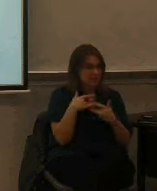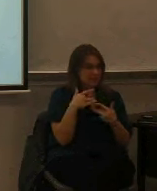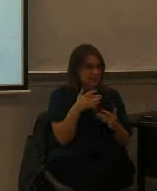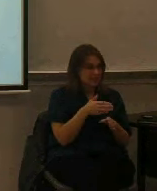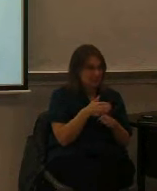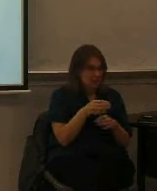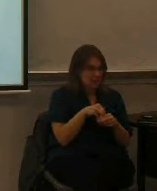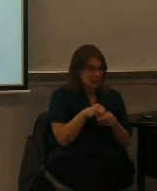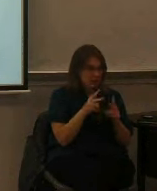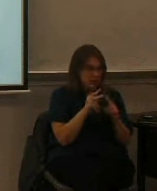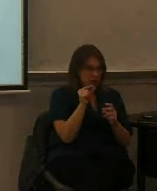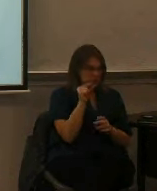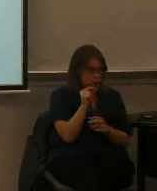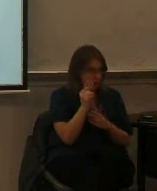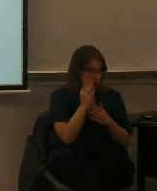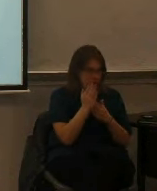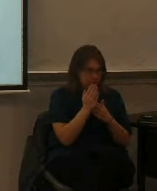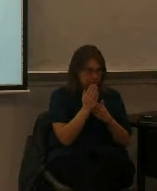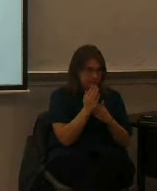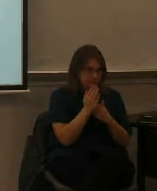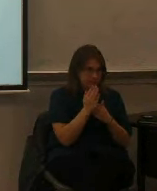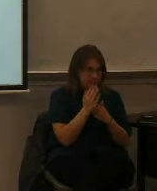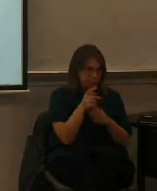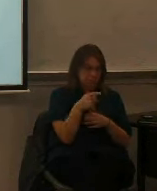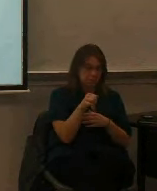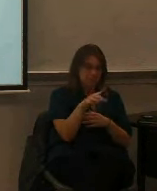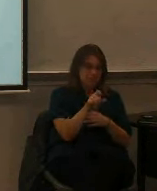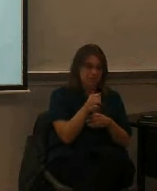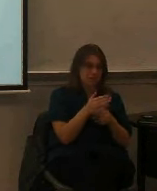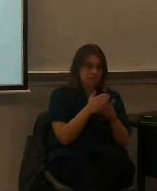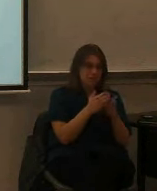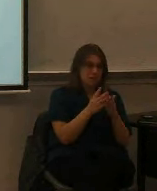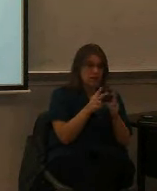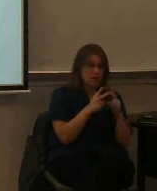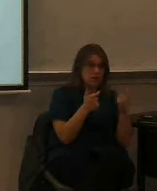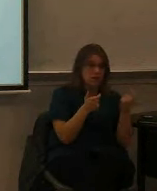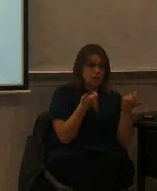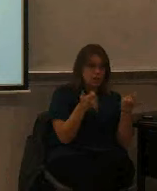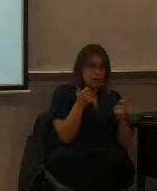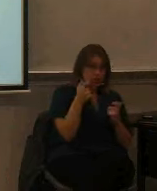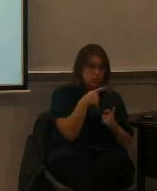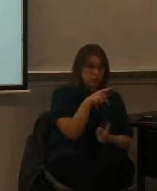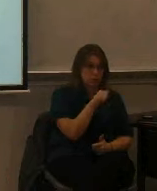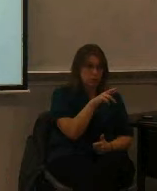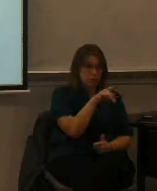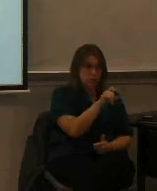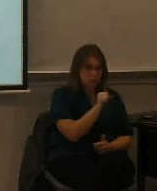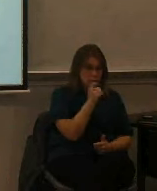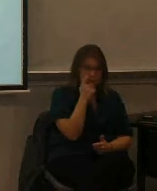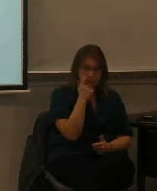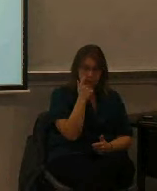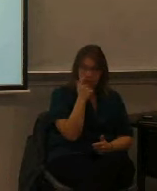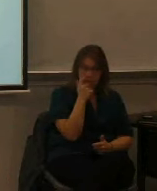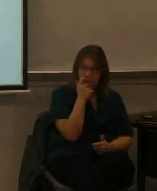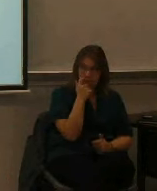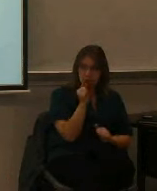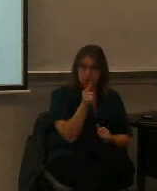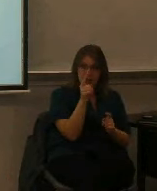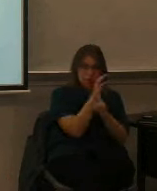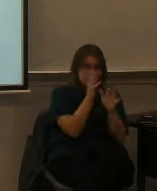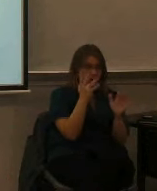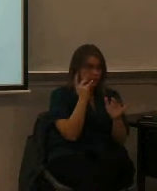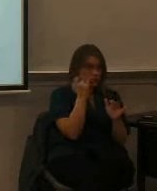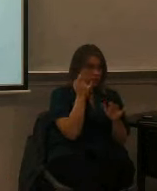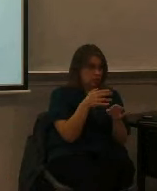to specialize in the very smallest particles, and some of them on the very largest particles. And then, as you can imagine,